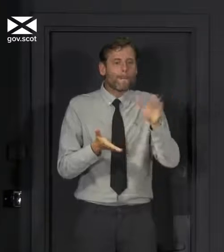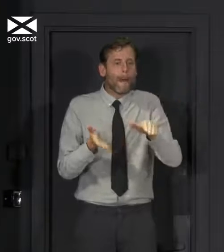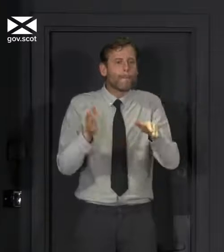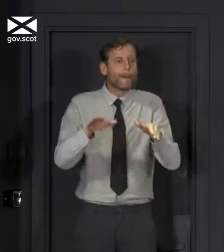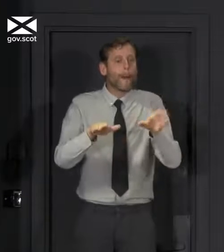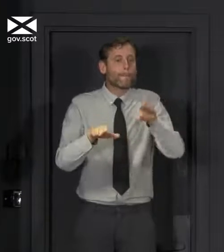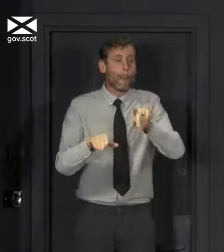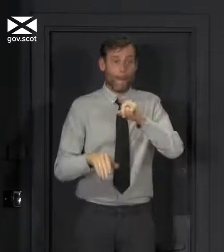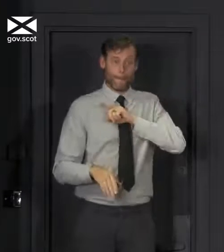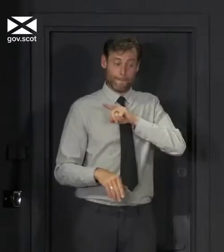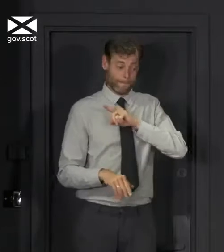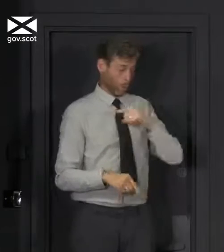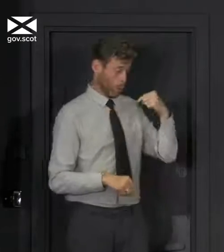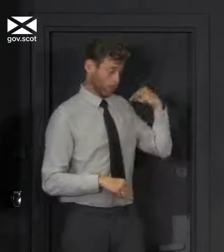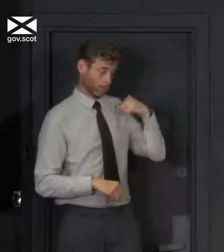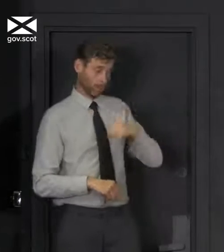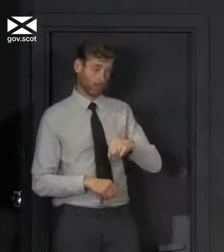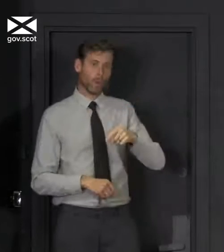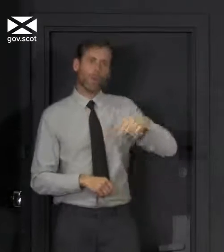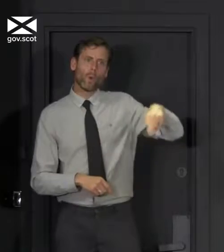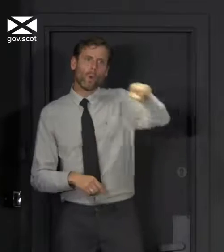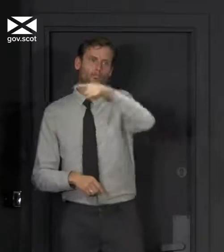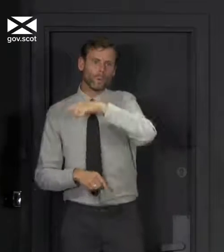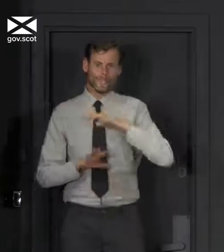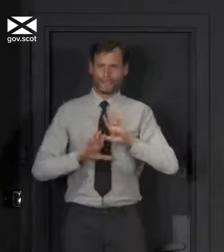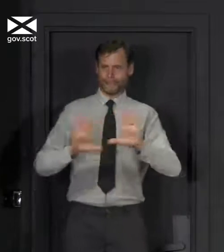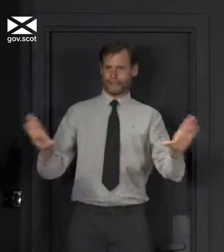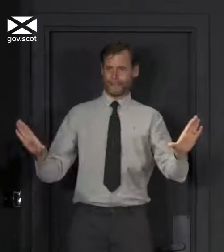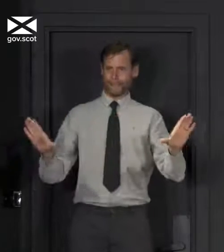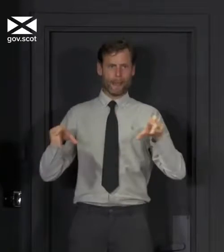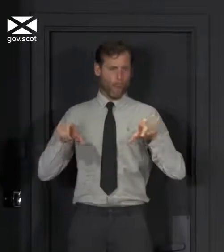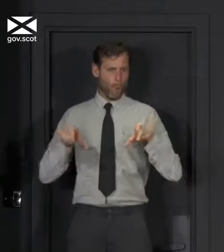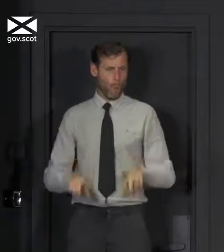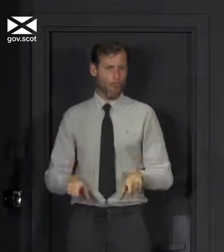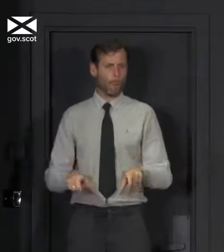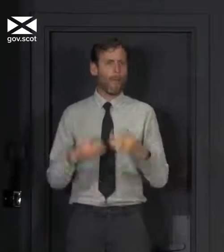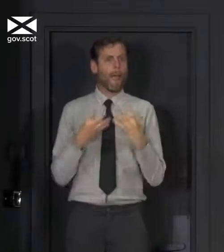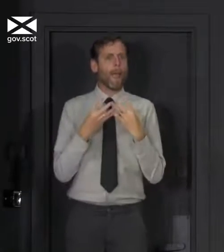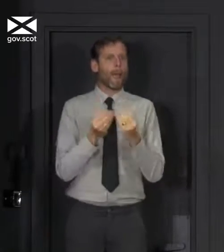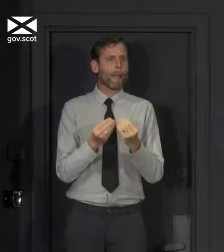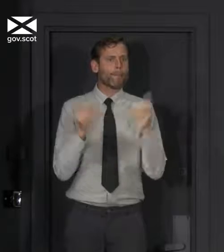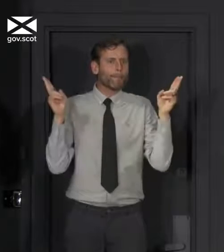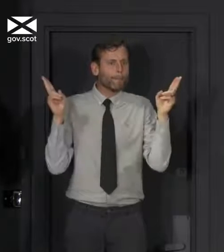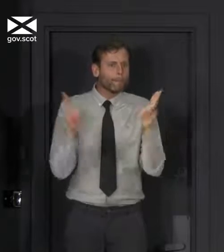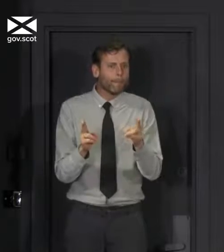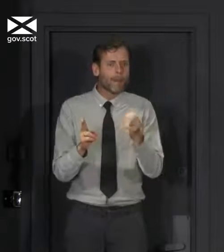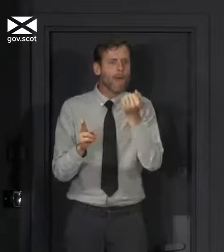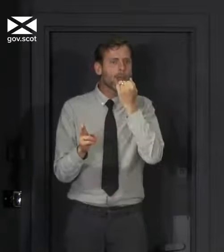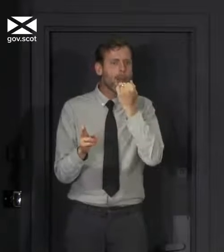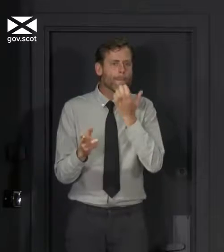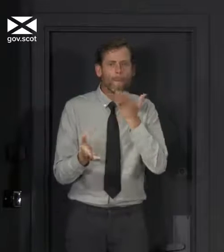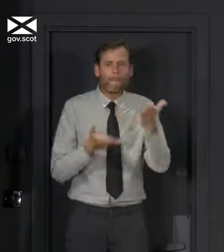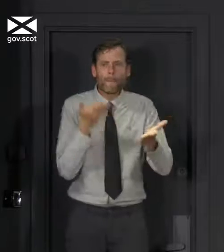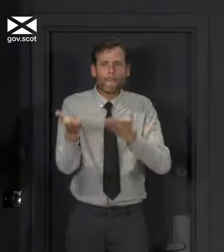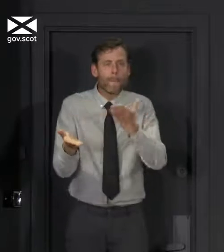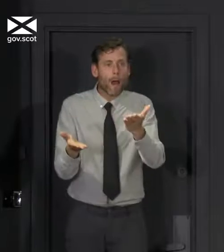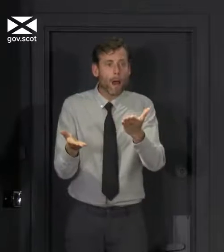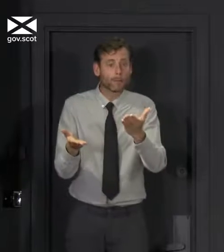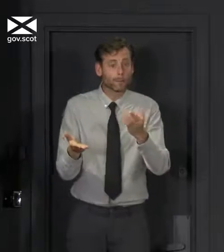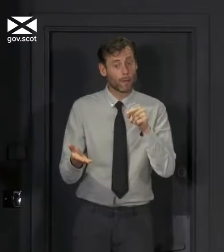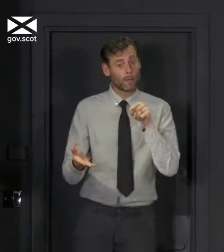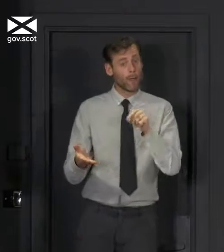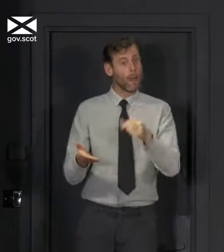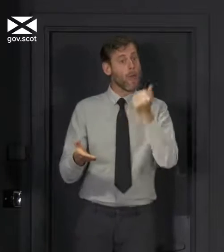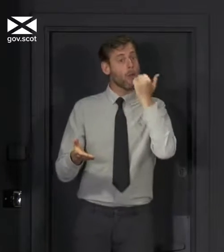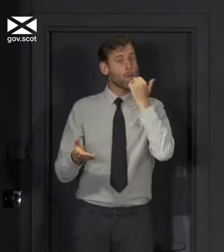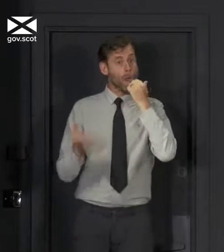have reduced the number of COVID cases and slowed the rate at which the virus spreads. We've only achieved that